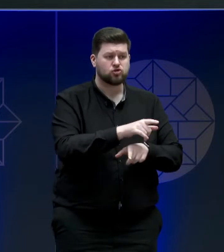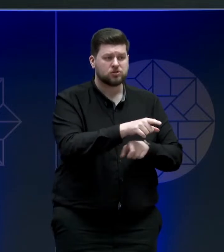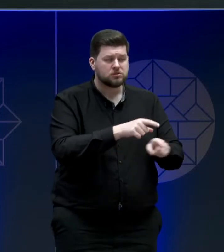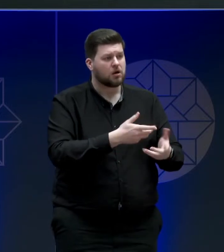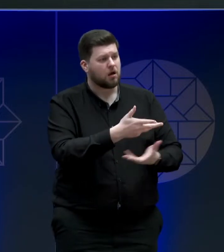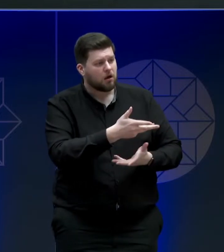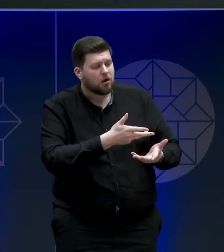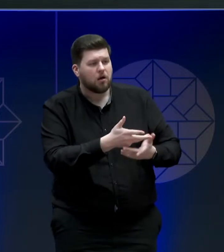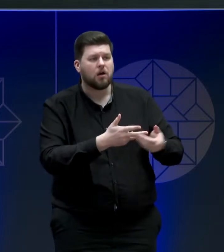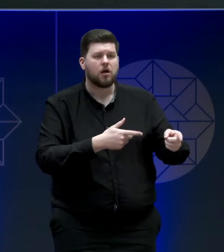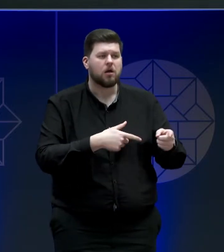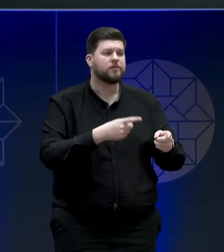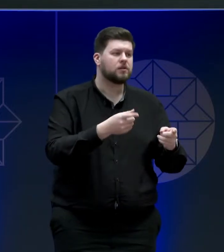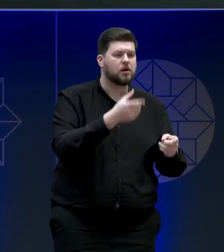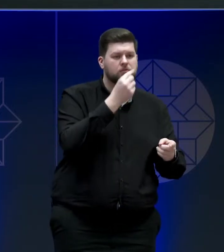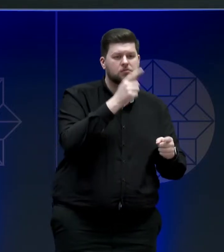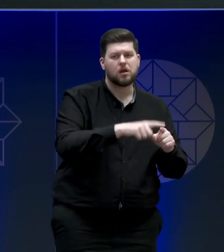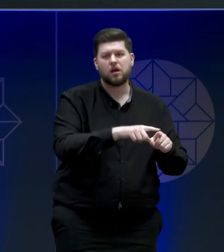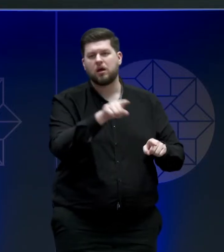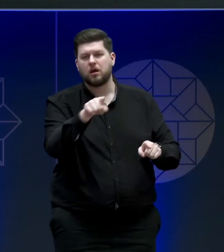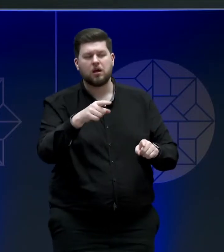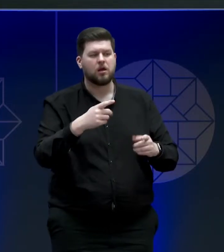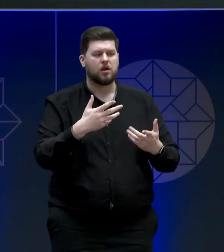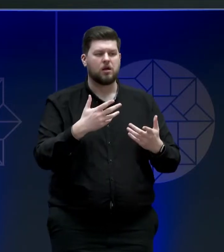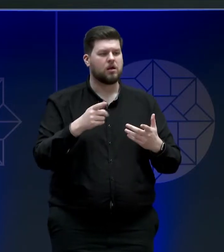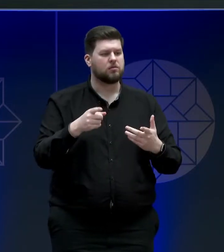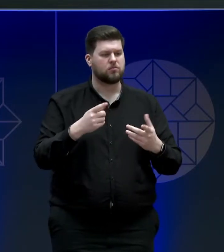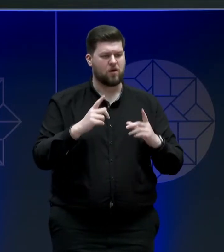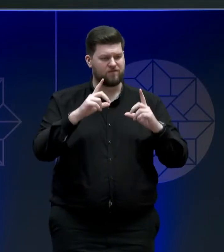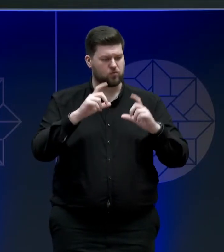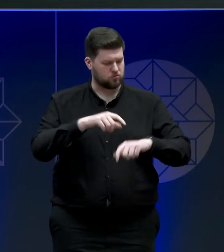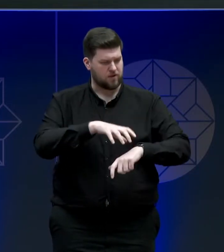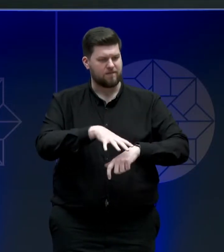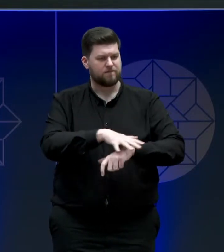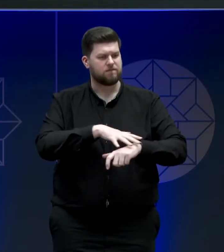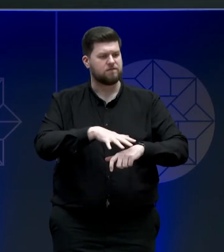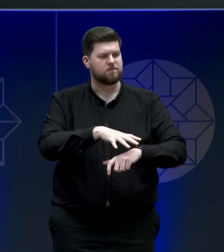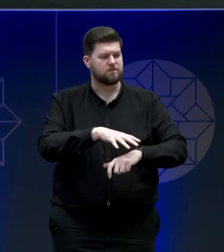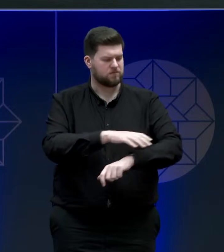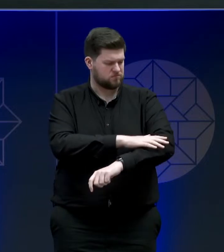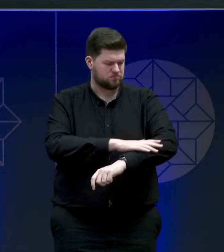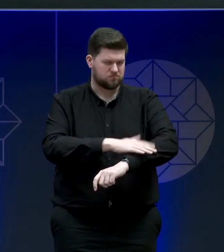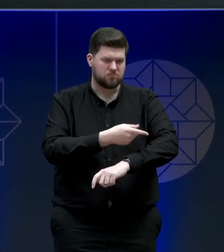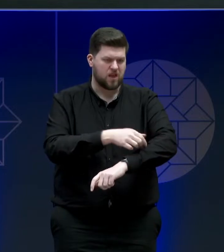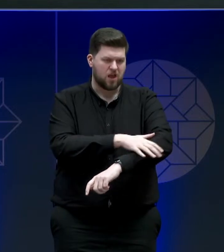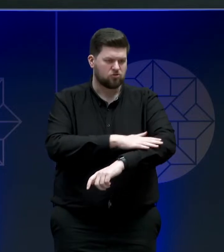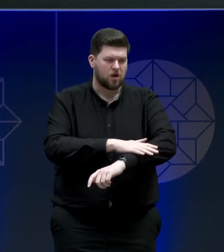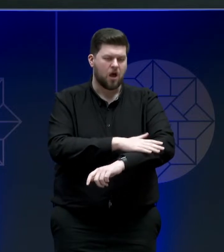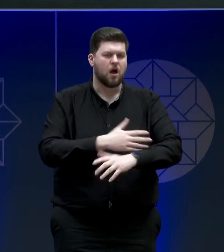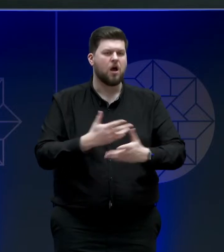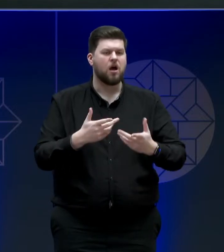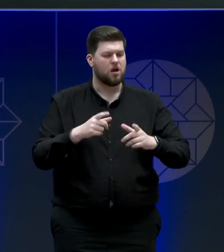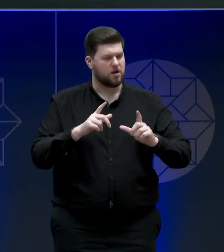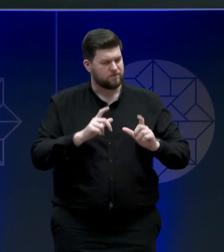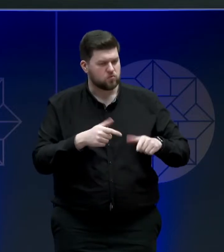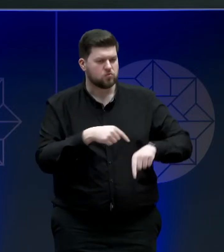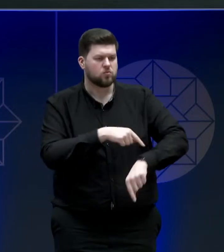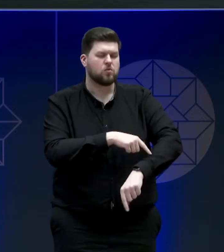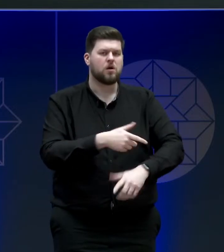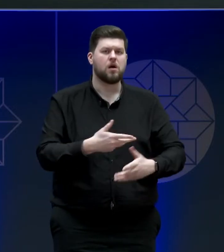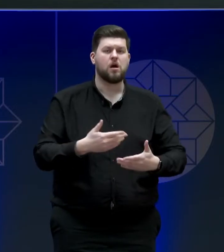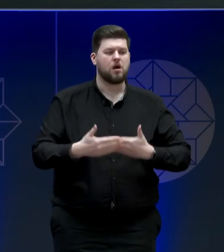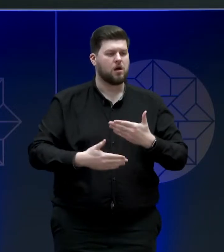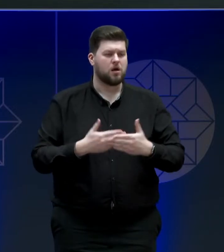go somewhere to get a photograph taken of the particular issue you're concerned about, and all the rest of it. That's all good.